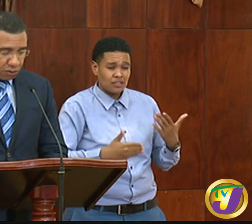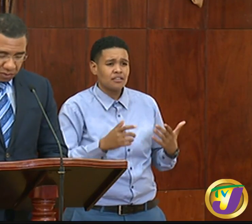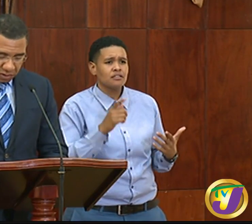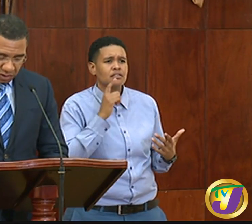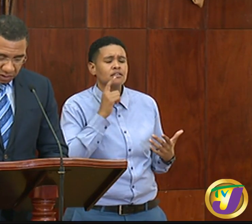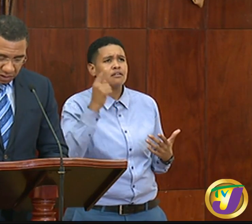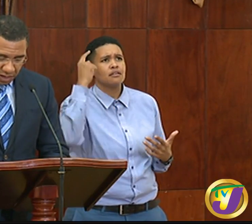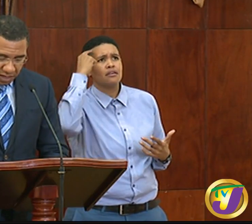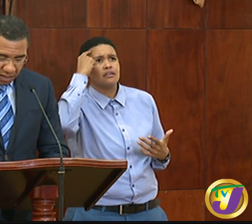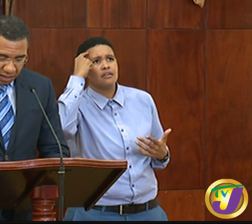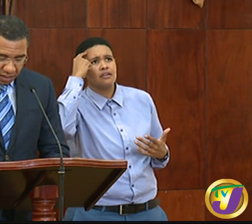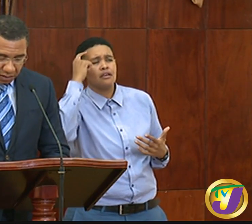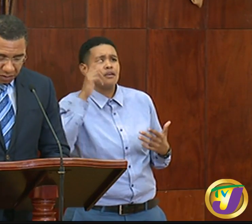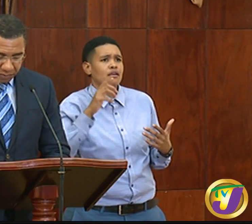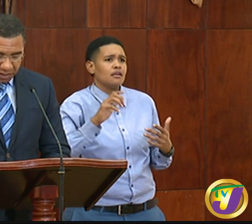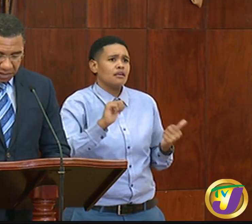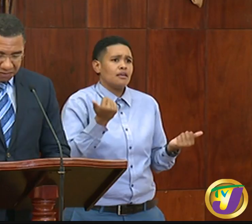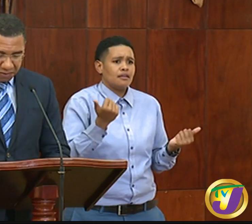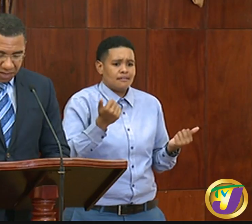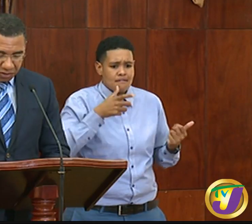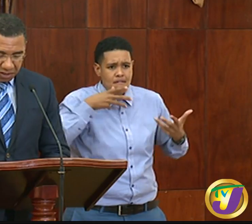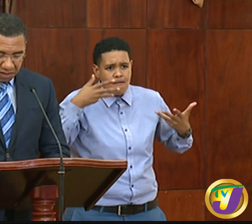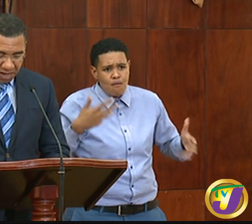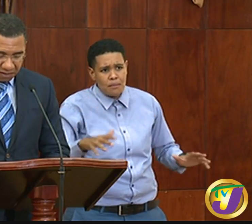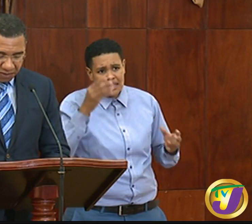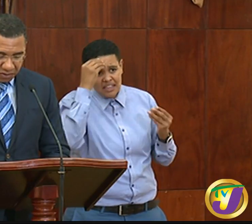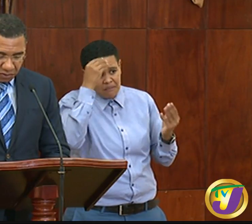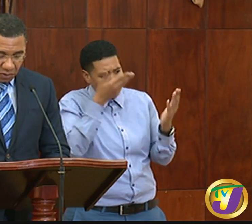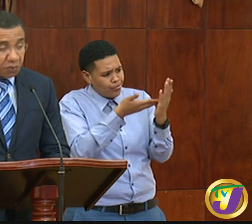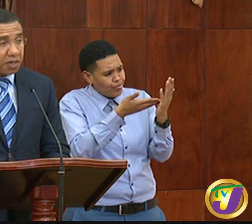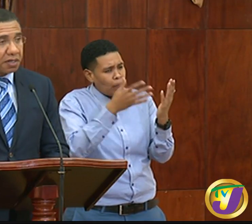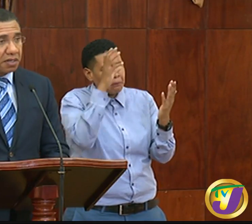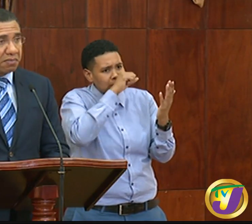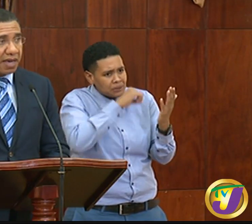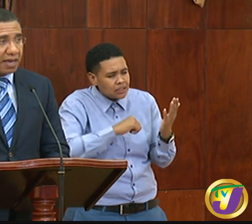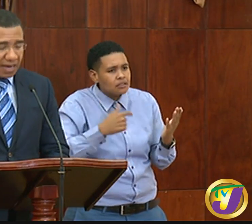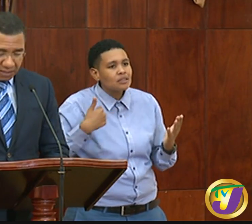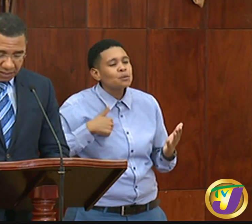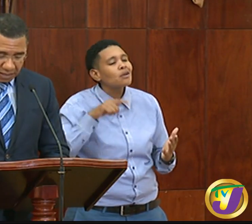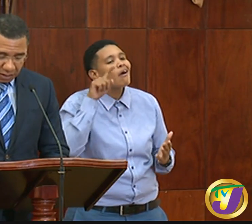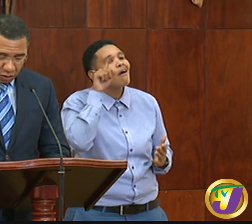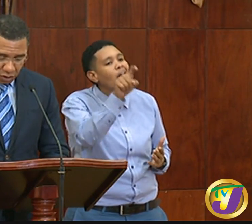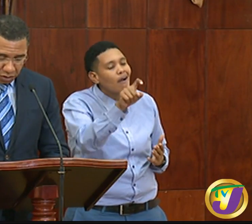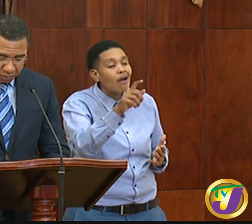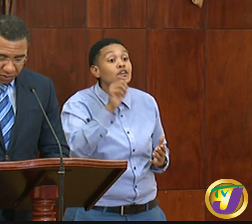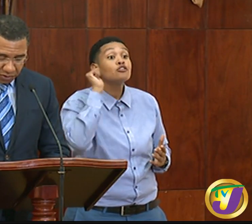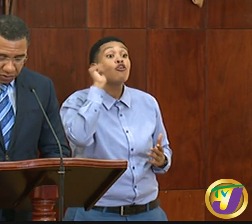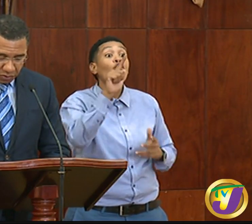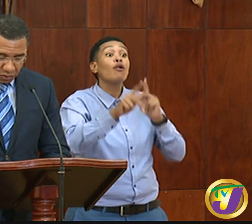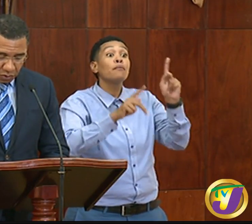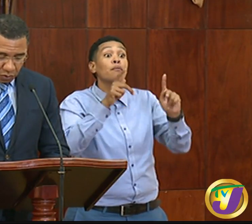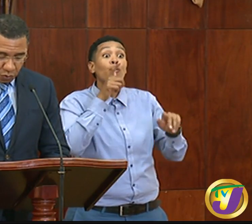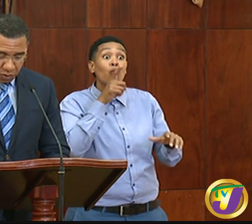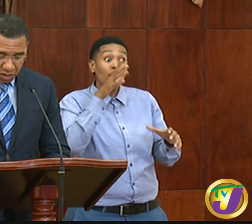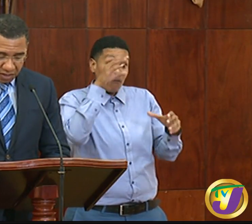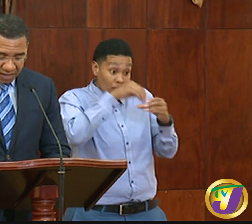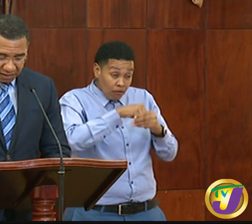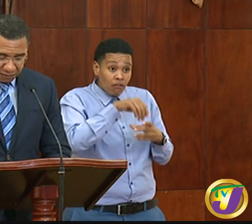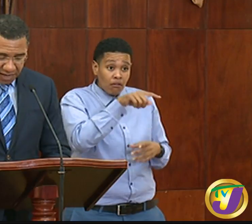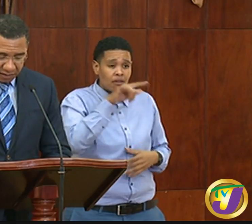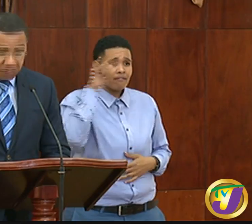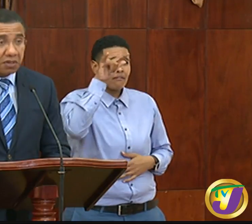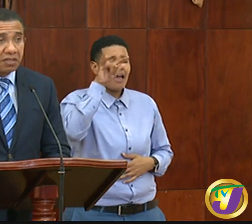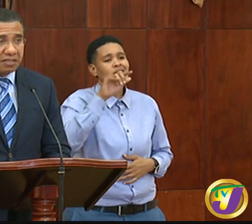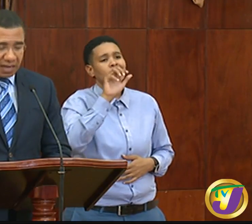into account any incomplete information on the manifest, we are hereby asking all persons who were on